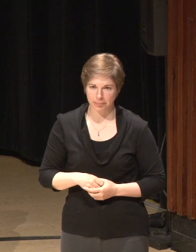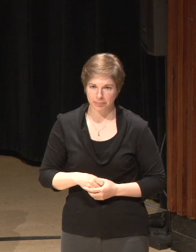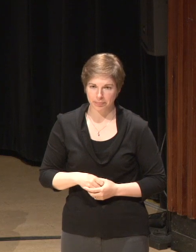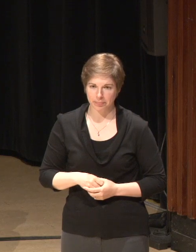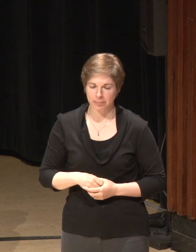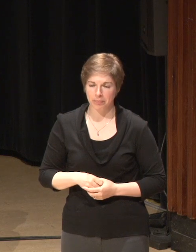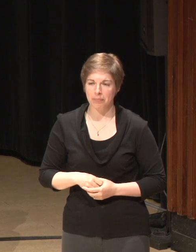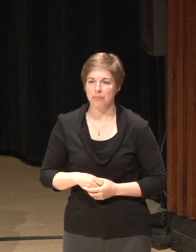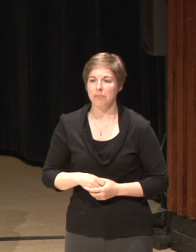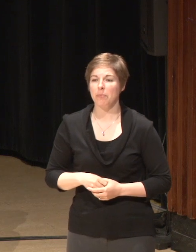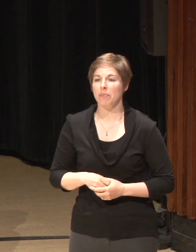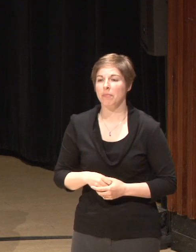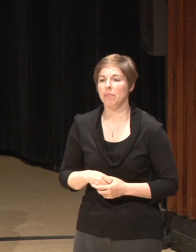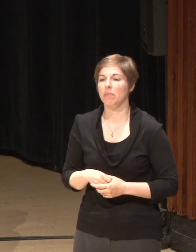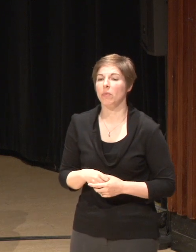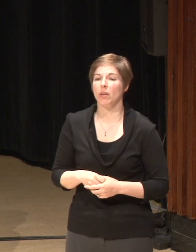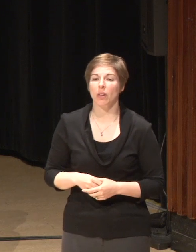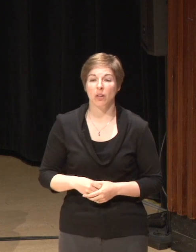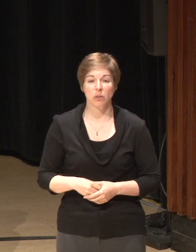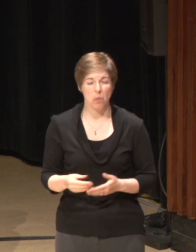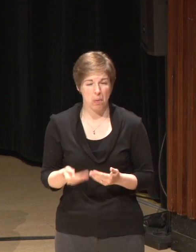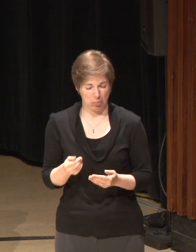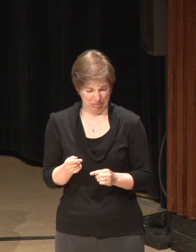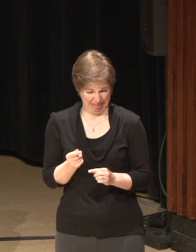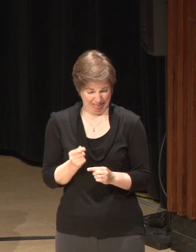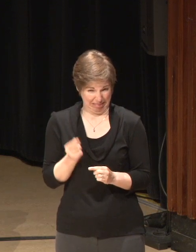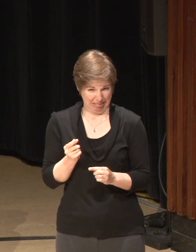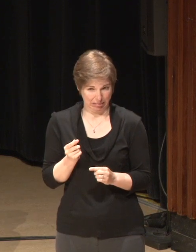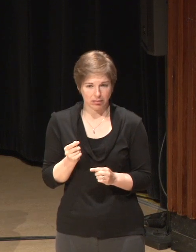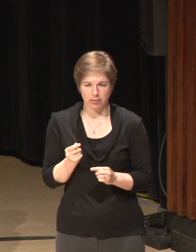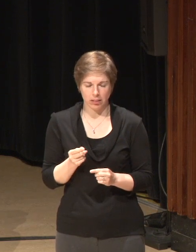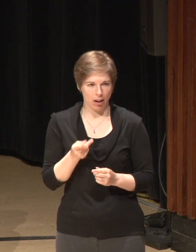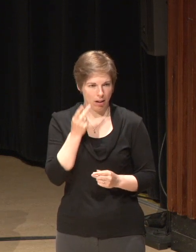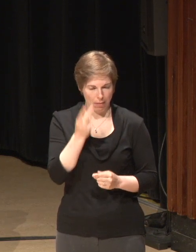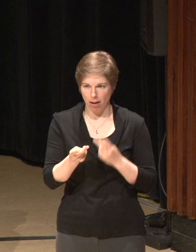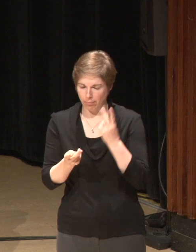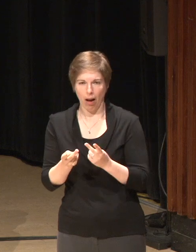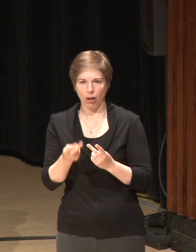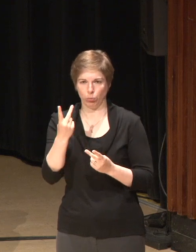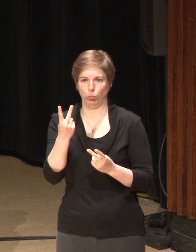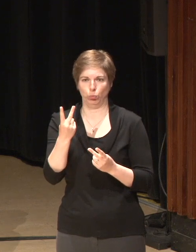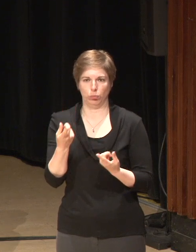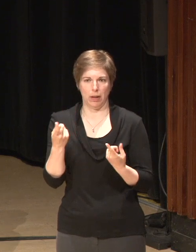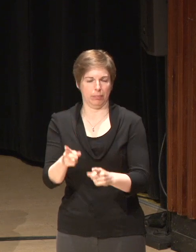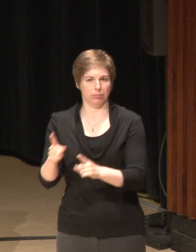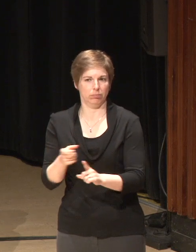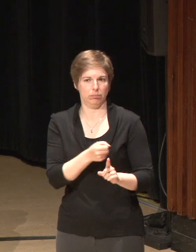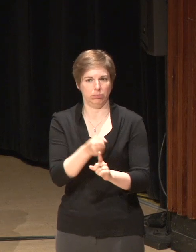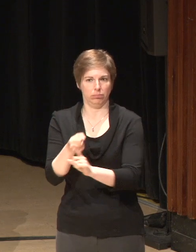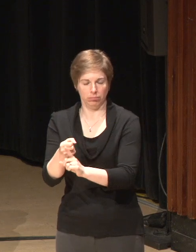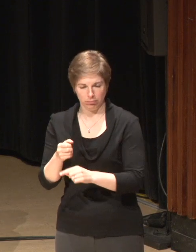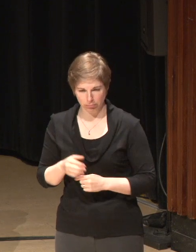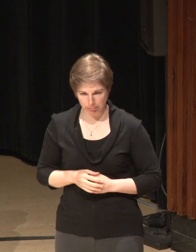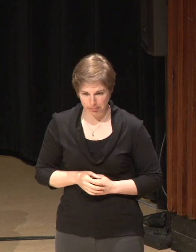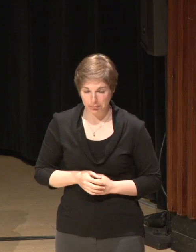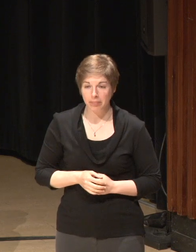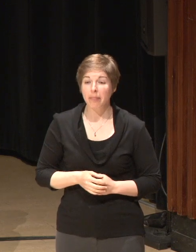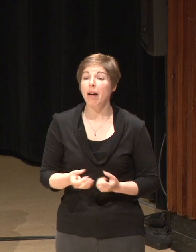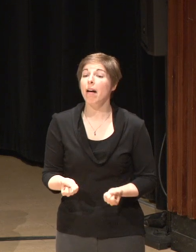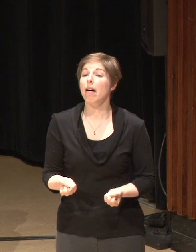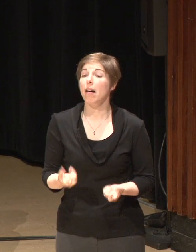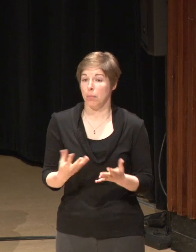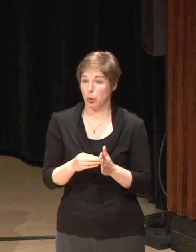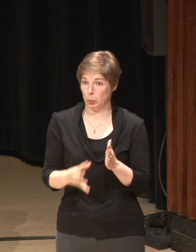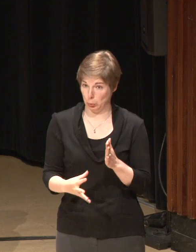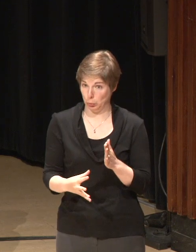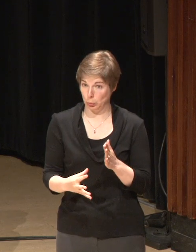results occurred almost instantly. It enabled a huge increase in the number of students applying